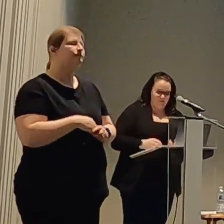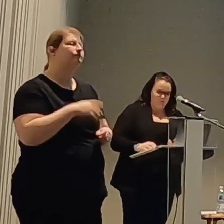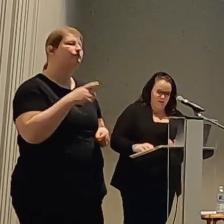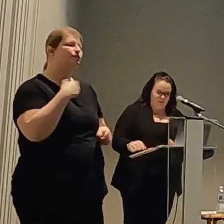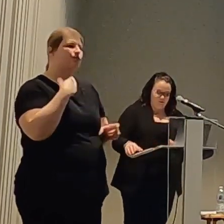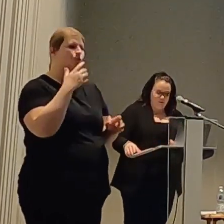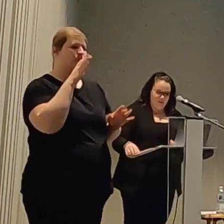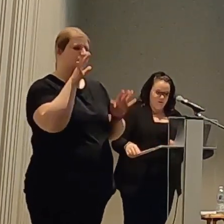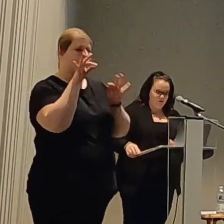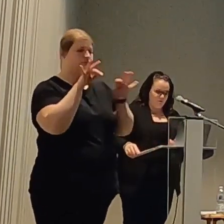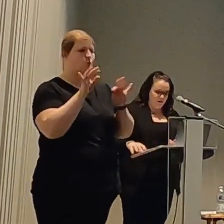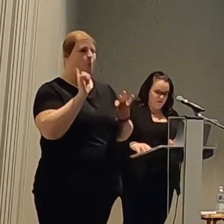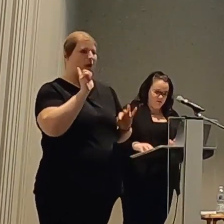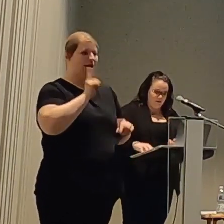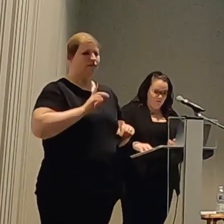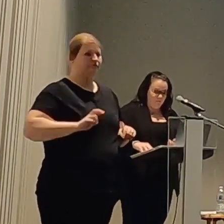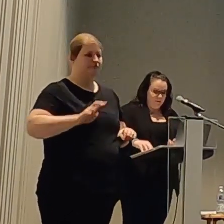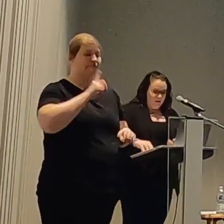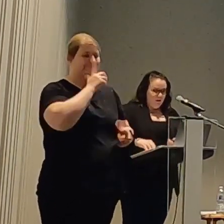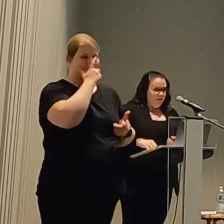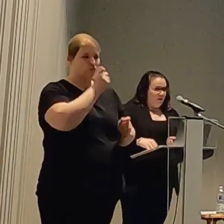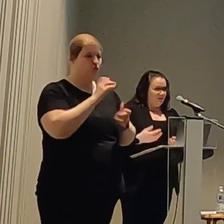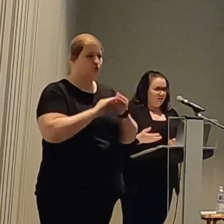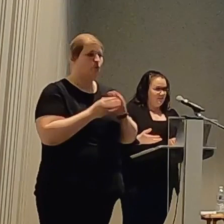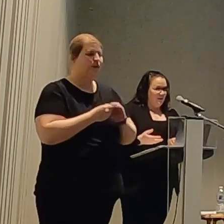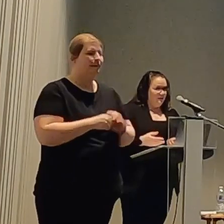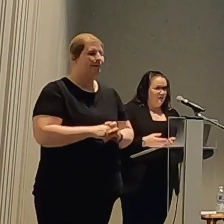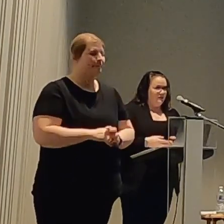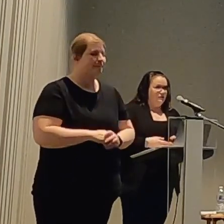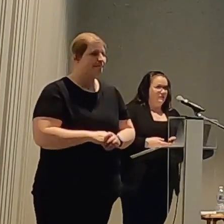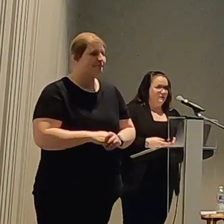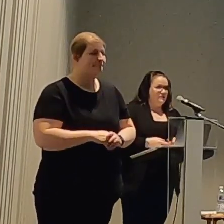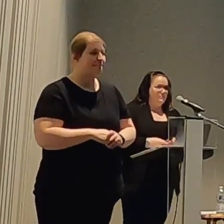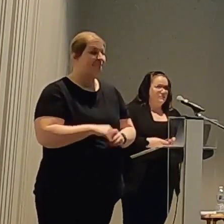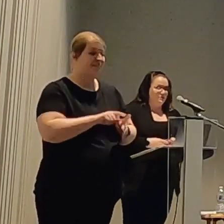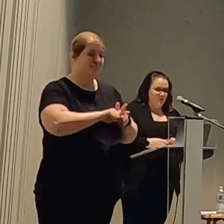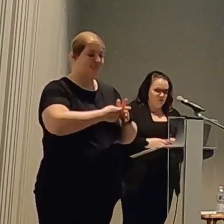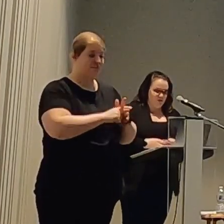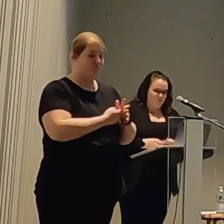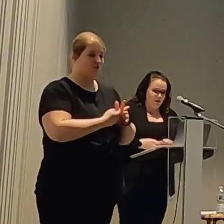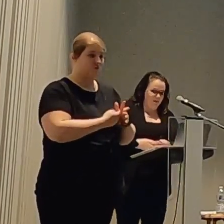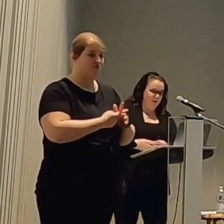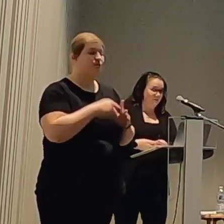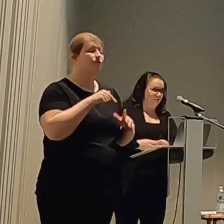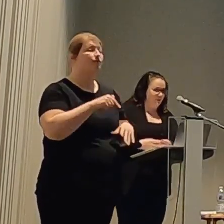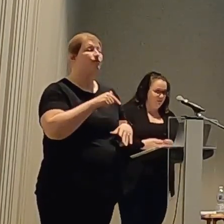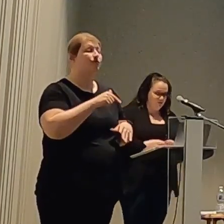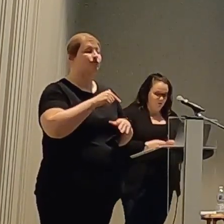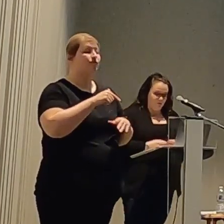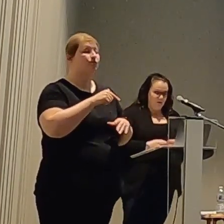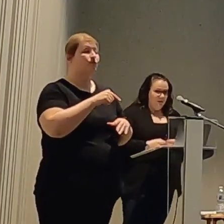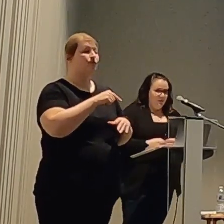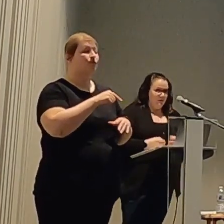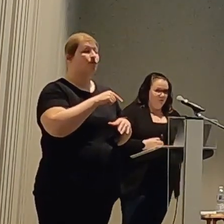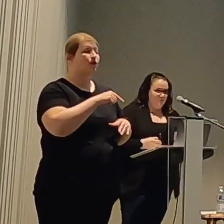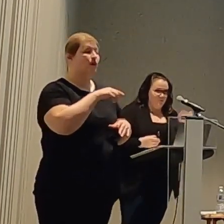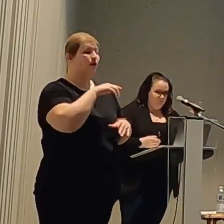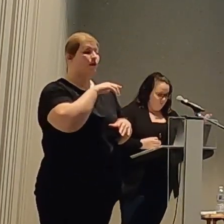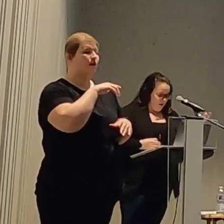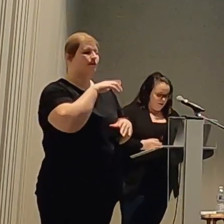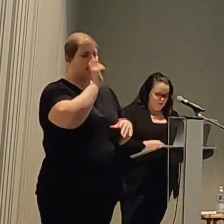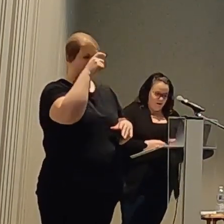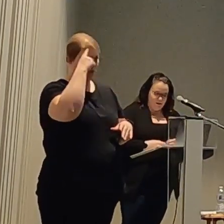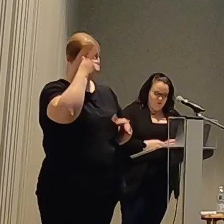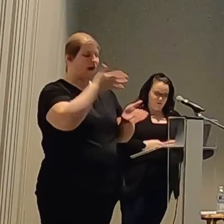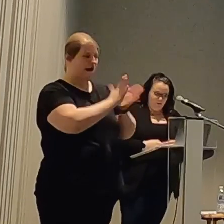been. It's a really interesting story. So, as I said initially, this was commissioned by the government. So the